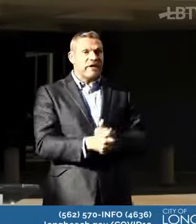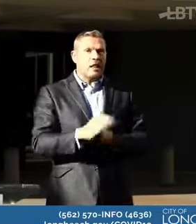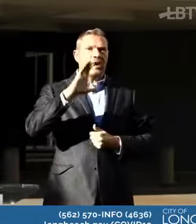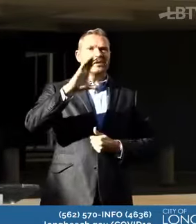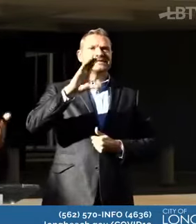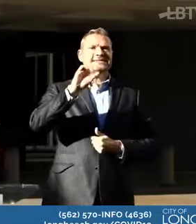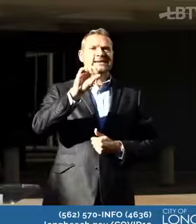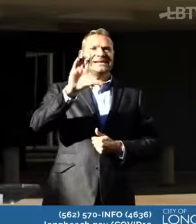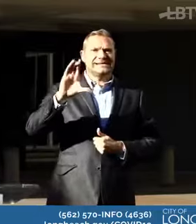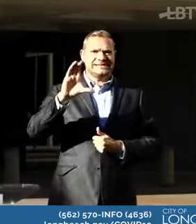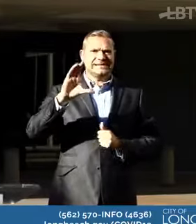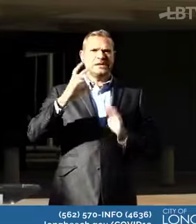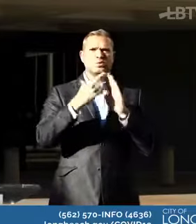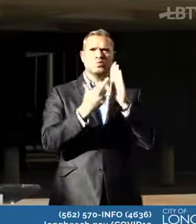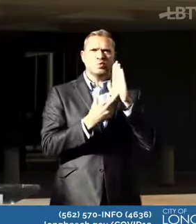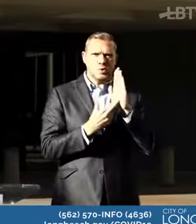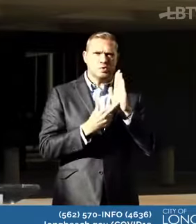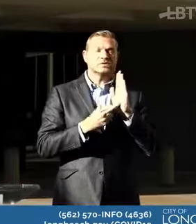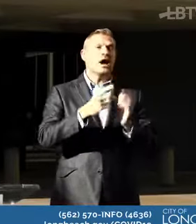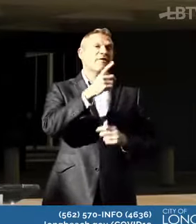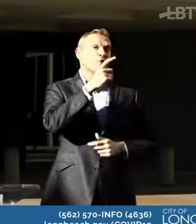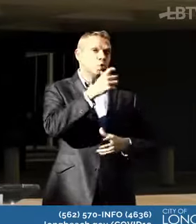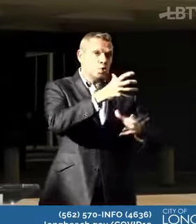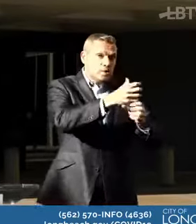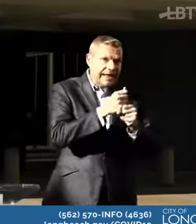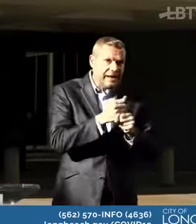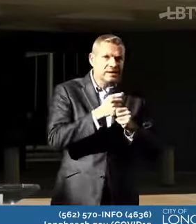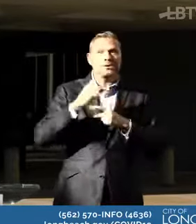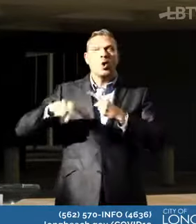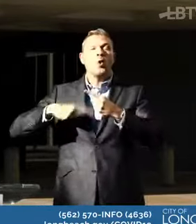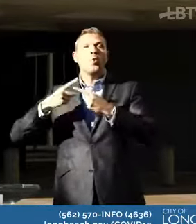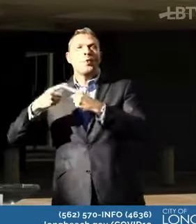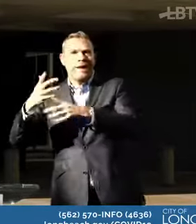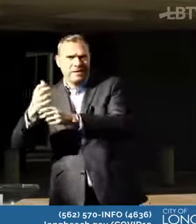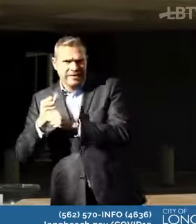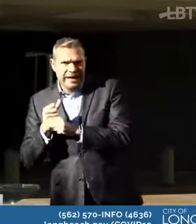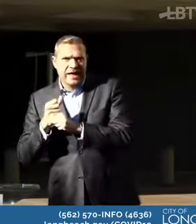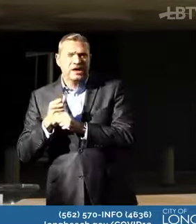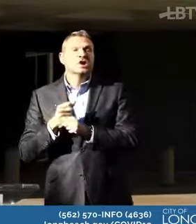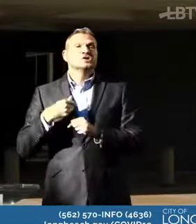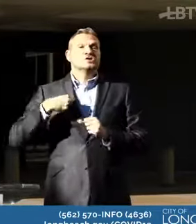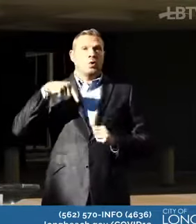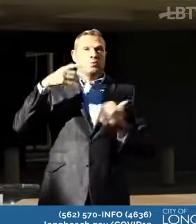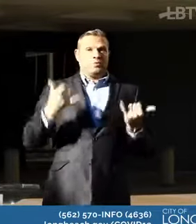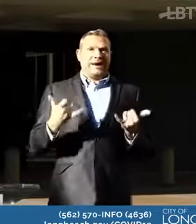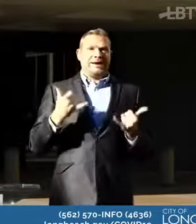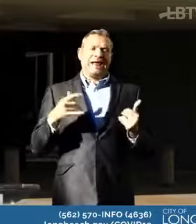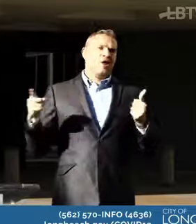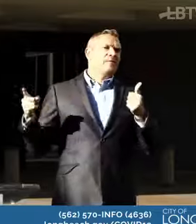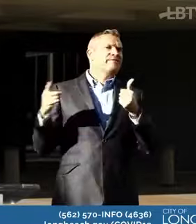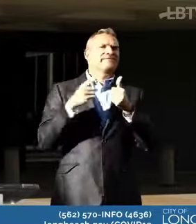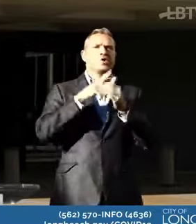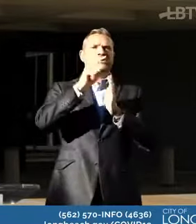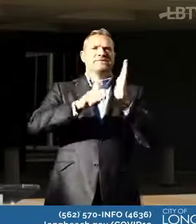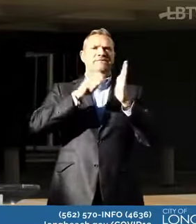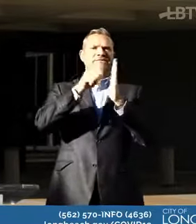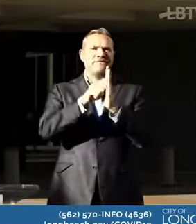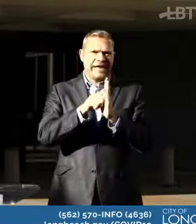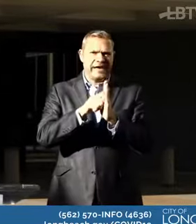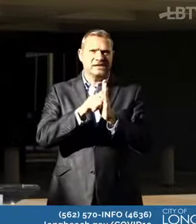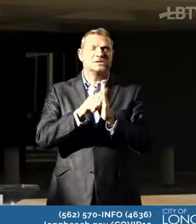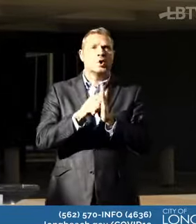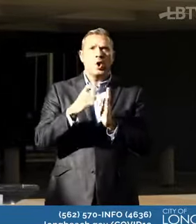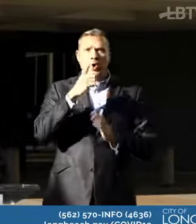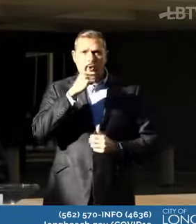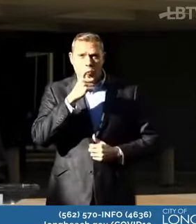vaccine and when. And in this first phase, as a reminder, all of our healthcare workers will be vaccinated